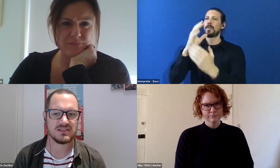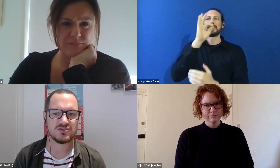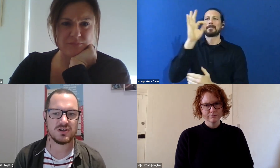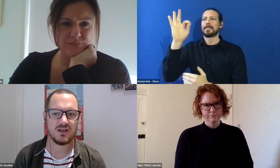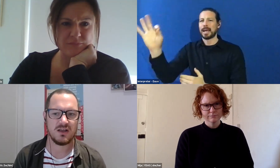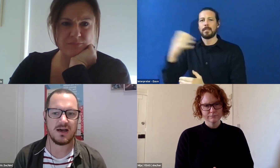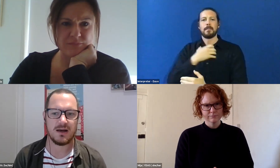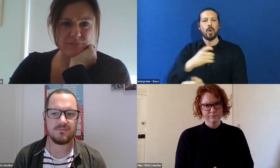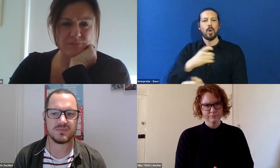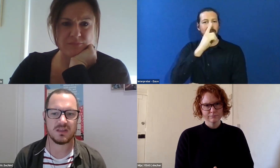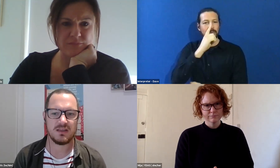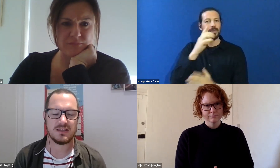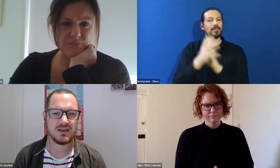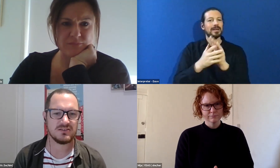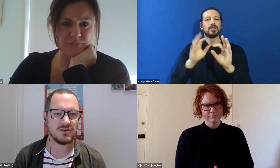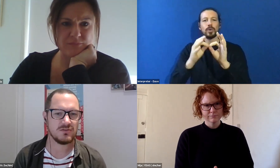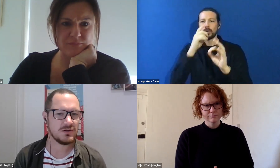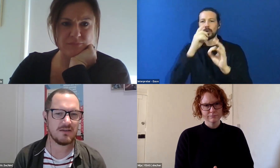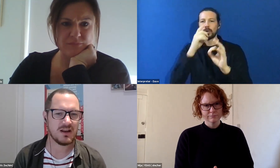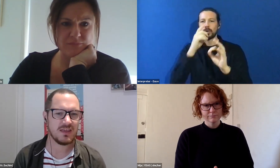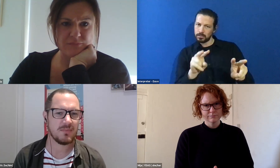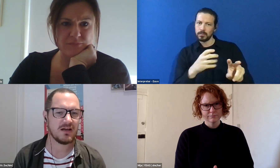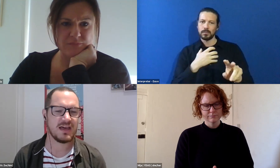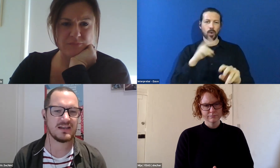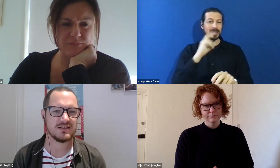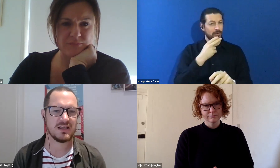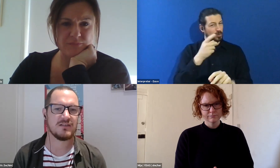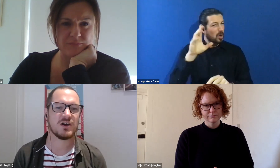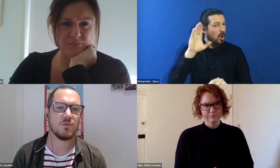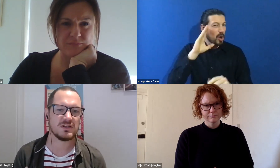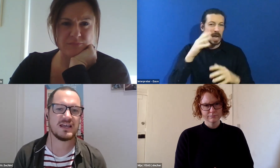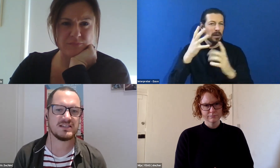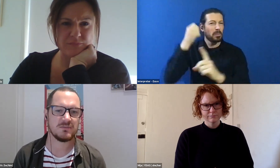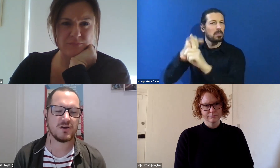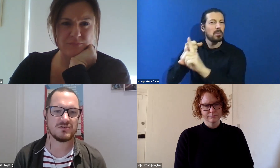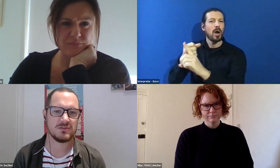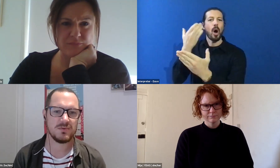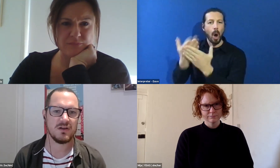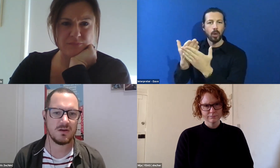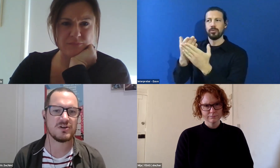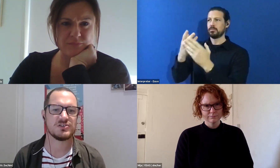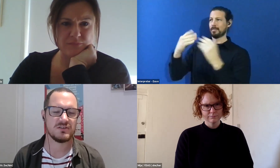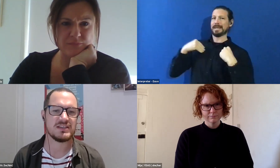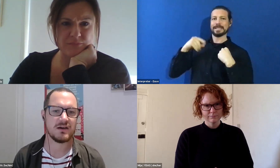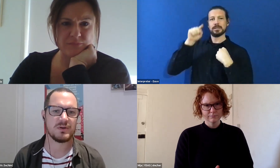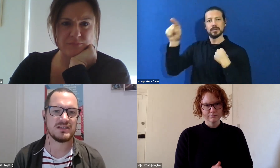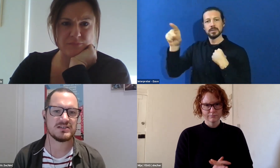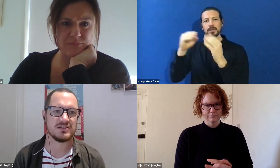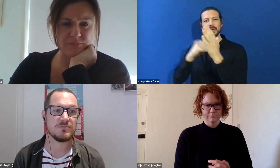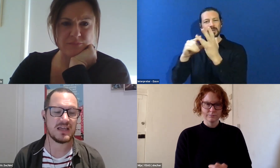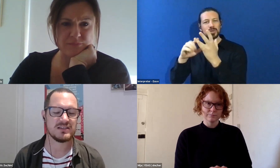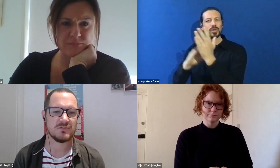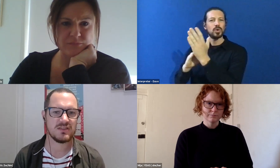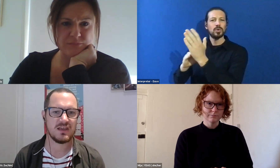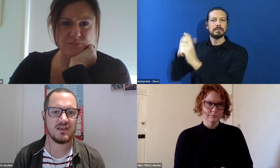interpreters, etc. Do you hear anything about that? Is there any kind of coordinated approach to put pressure on these companies to